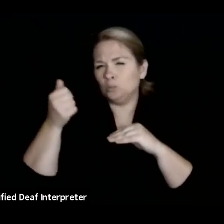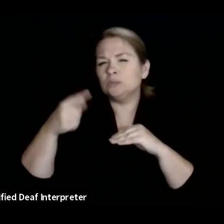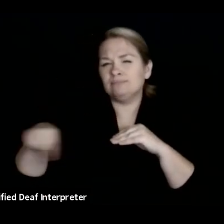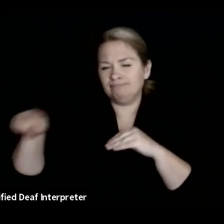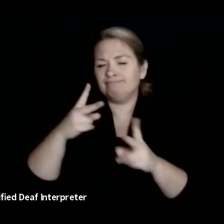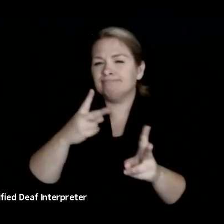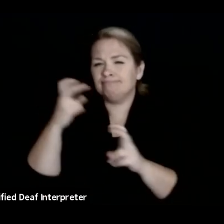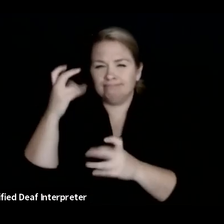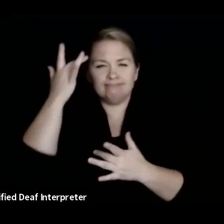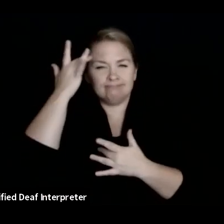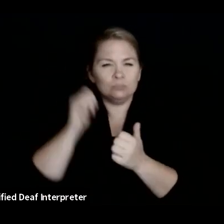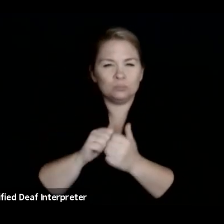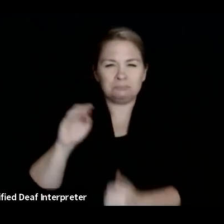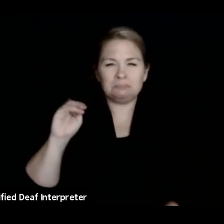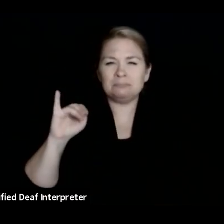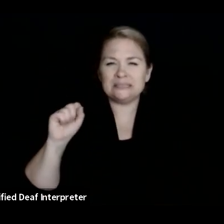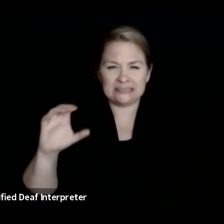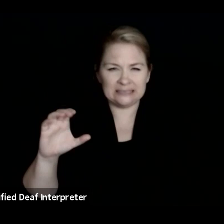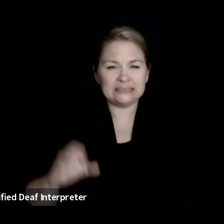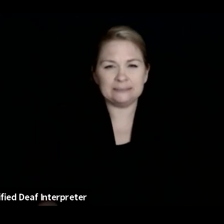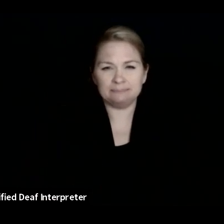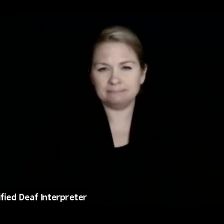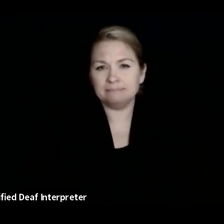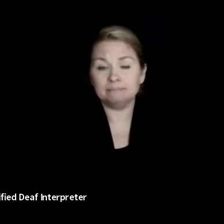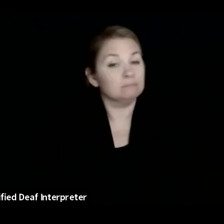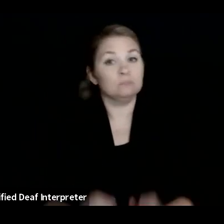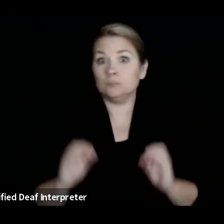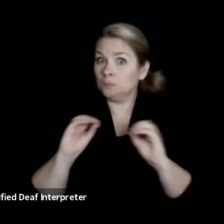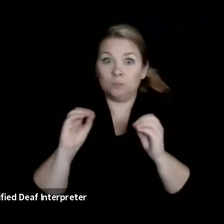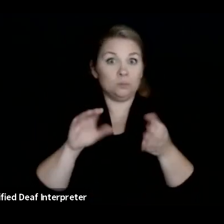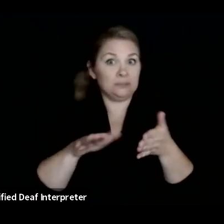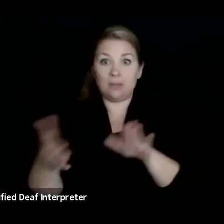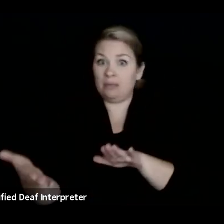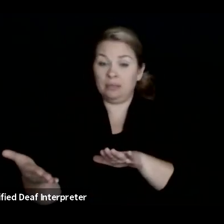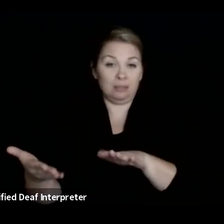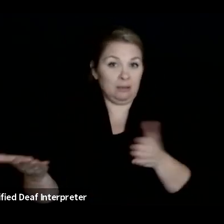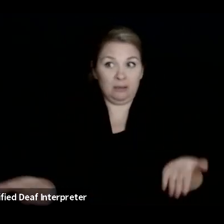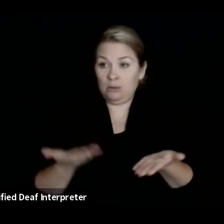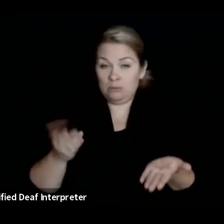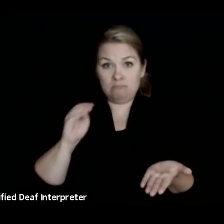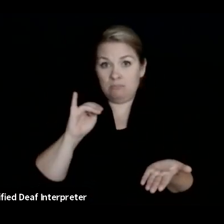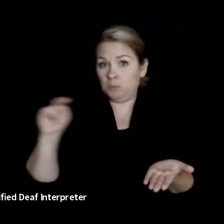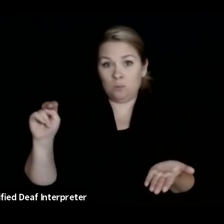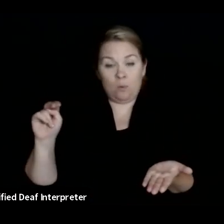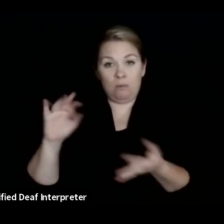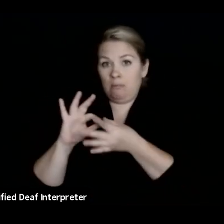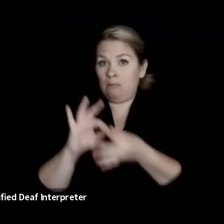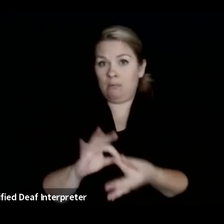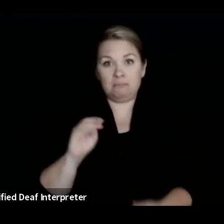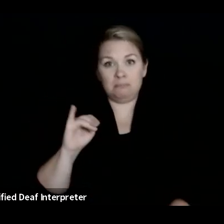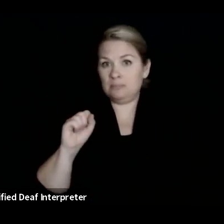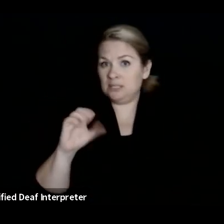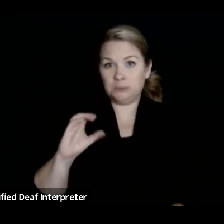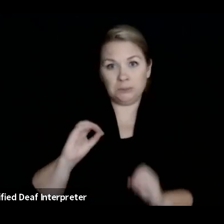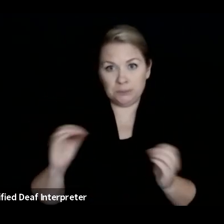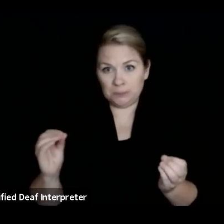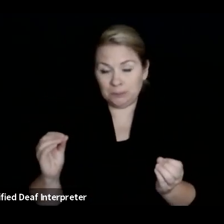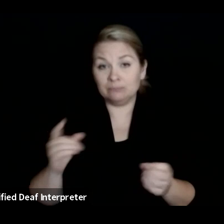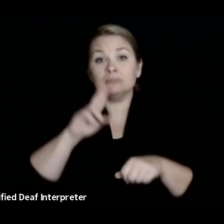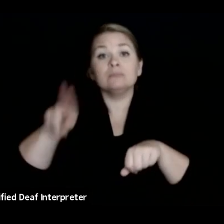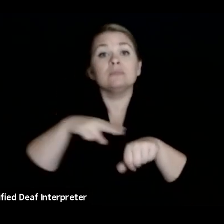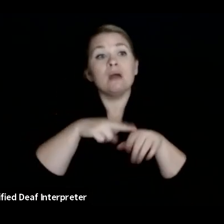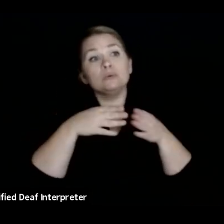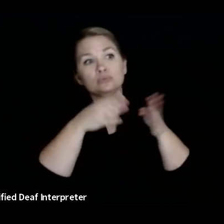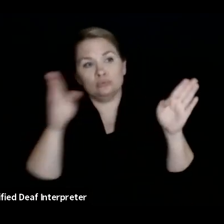in Minnesota thus far. Nationally, CDC reports that there have been 6 deaths out of 342 confirmed